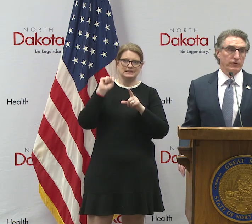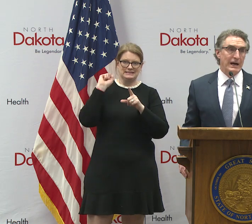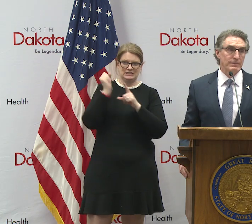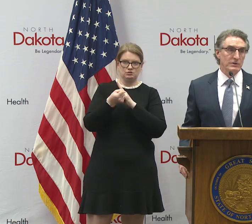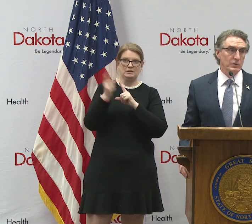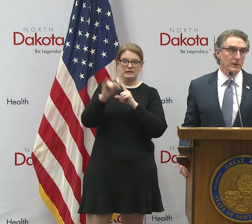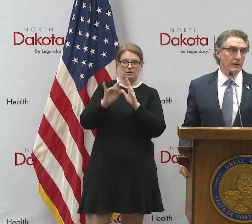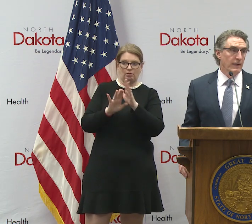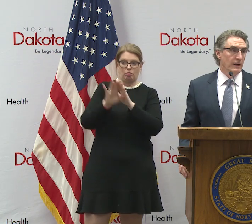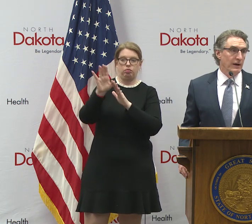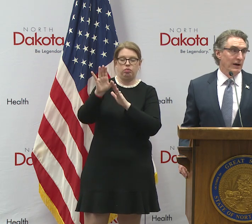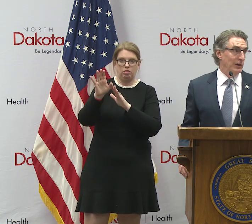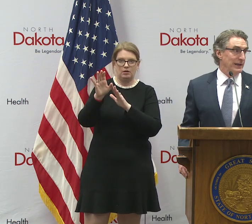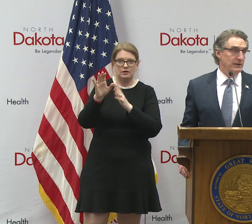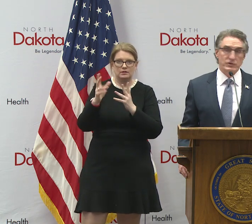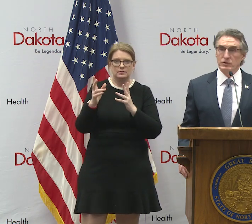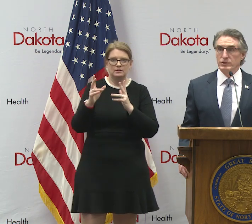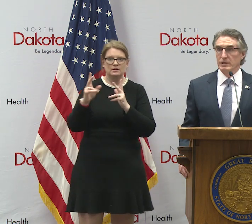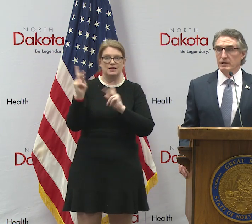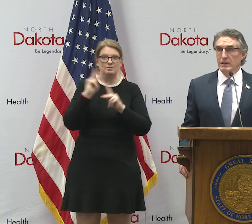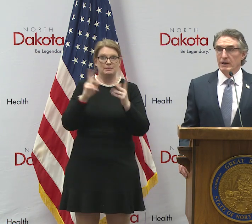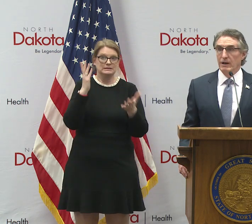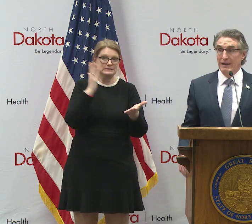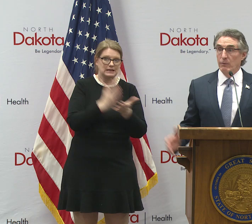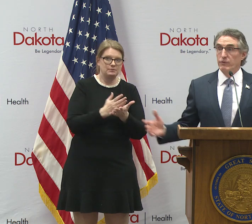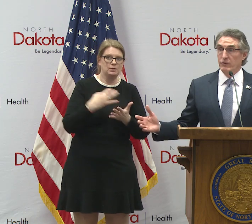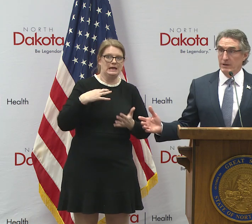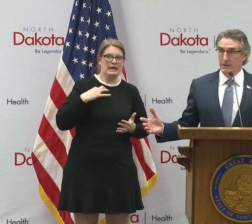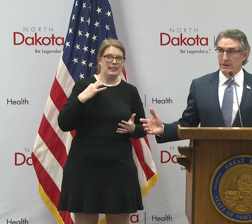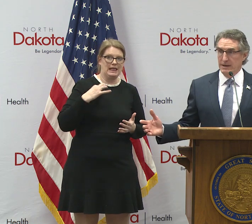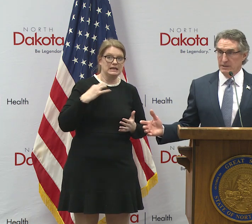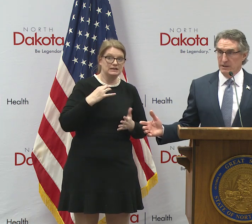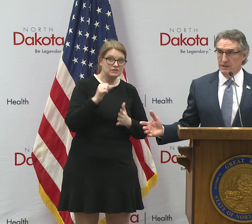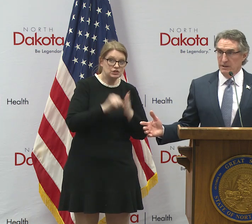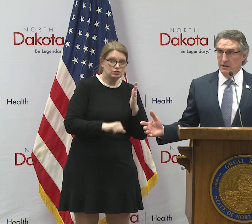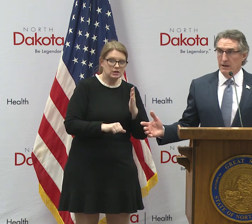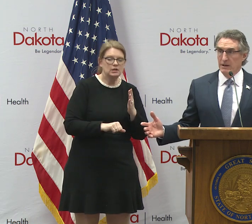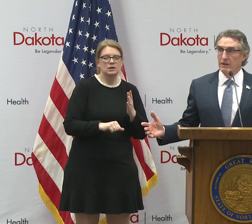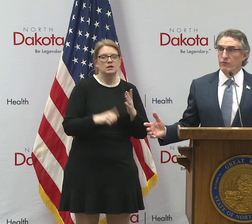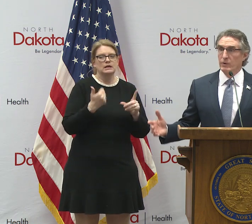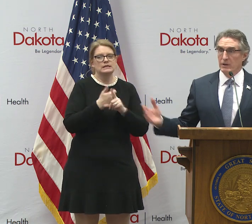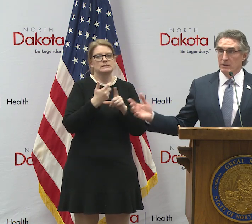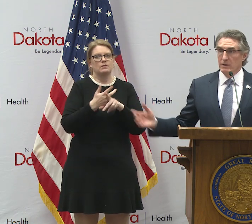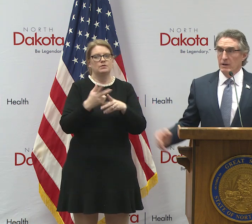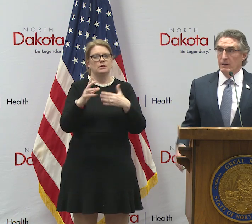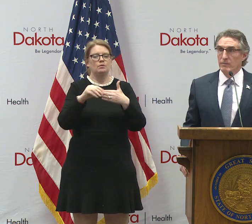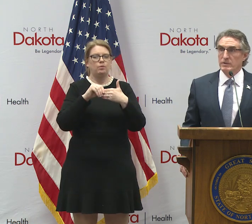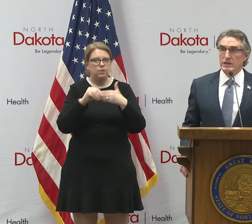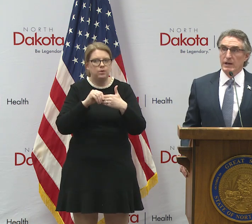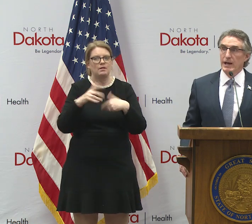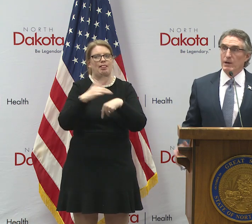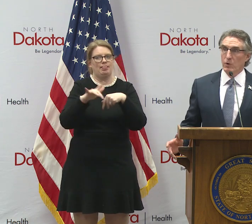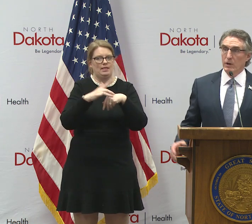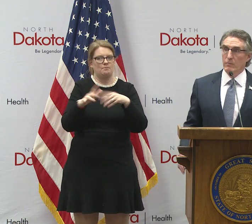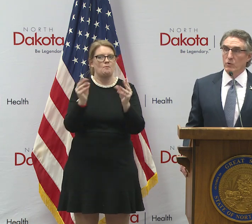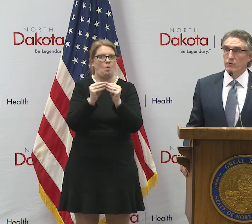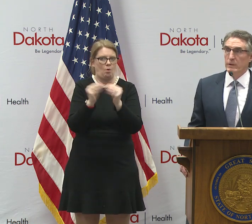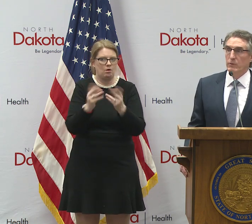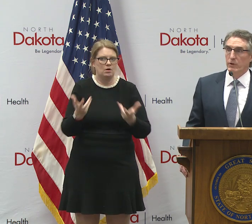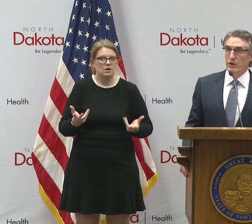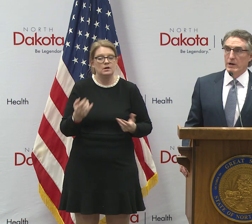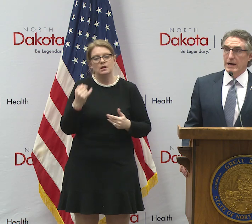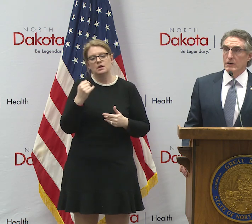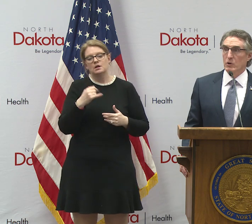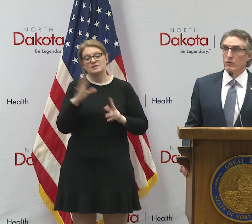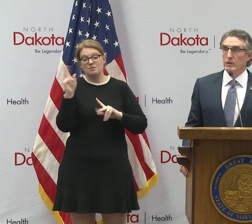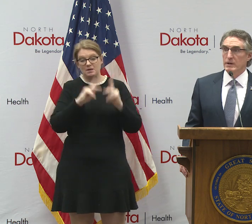and people stopped doing elective surgery, that would free up capacity. If we said, hey, we're going to move